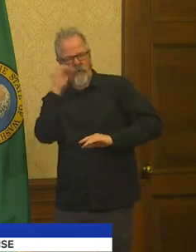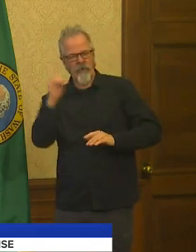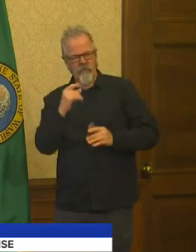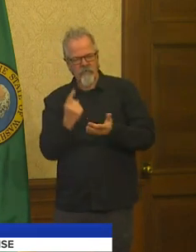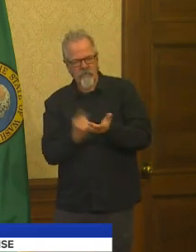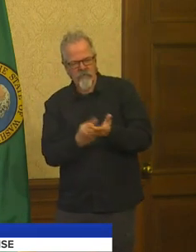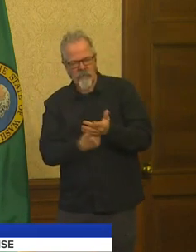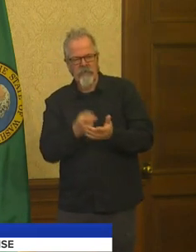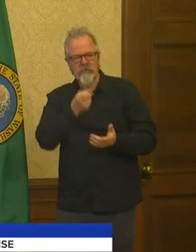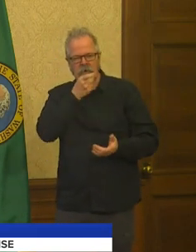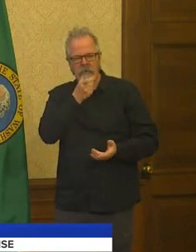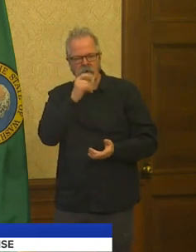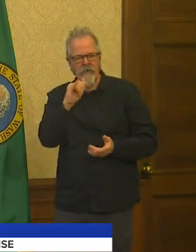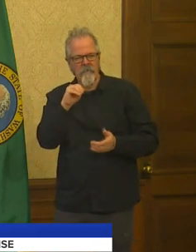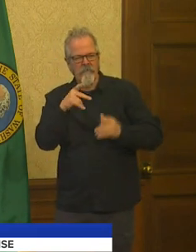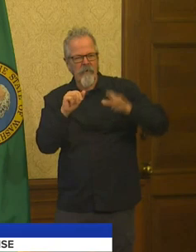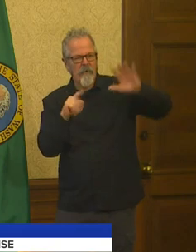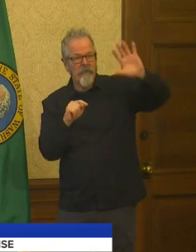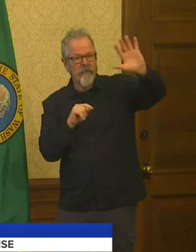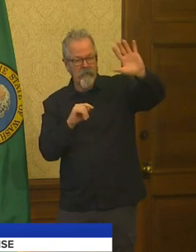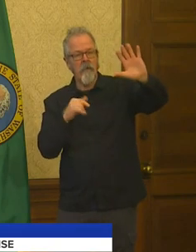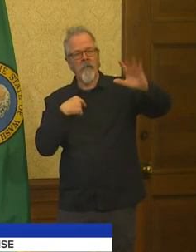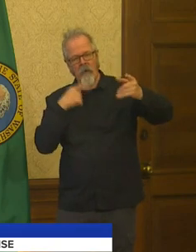Next question comes from Hannah Scott with Fire Radio.